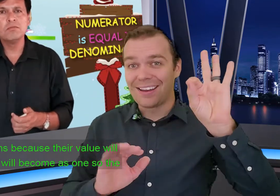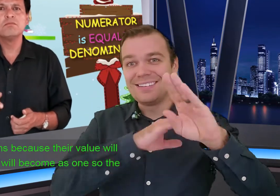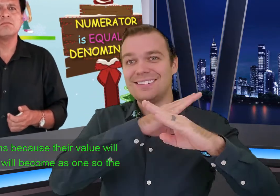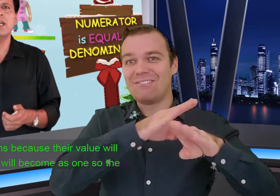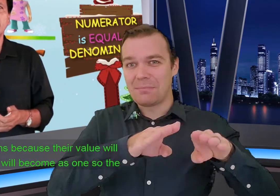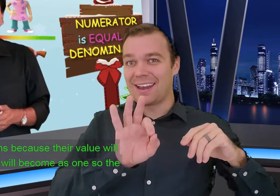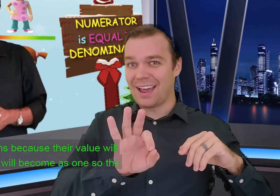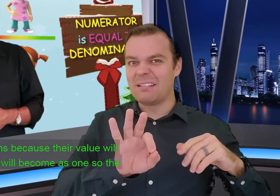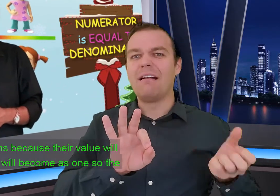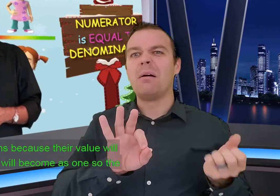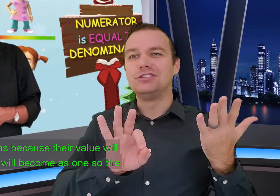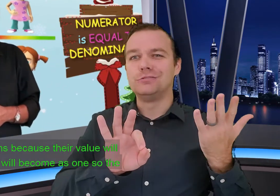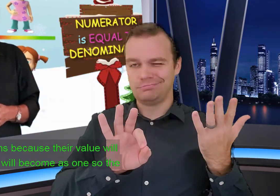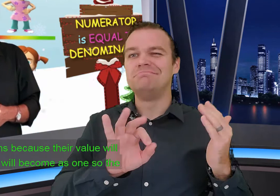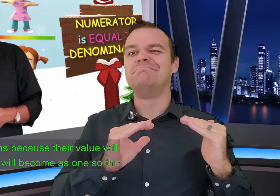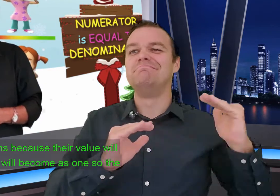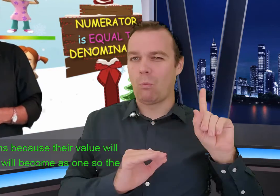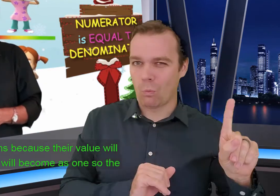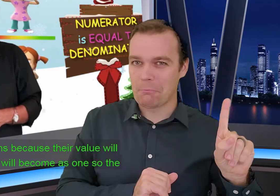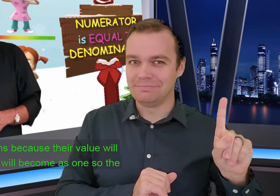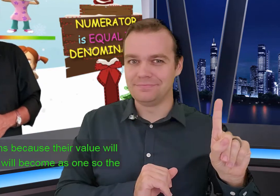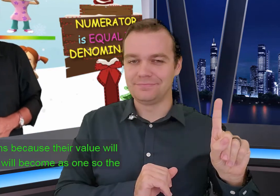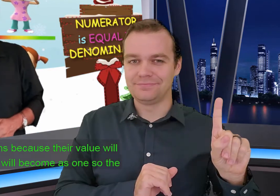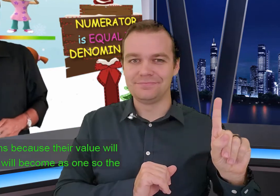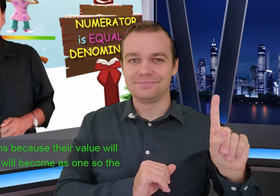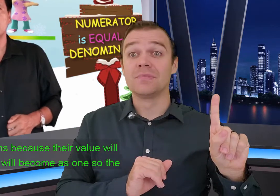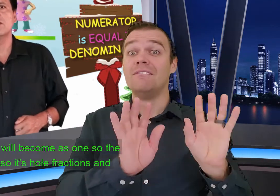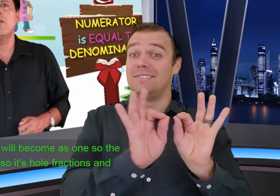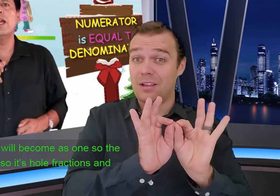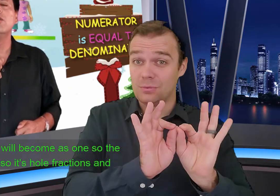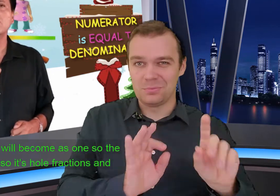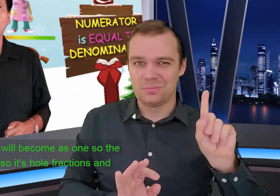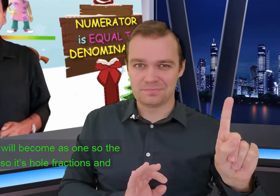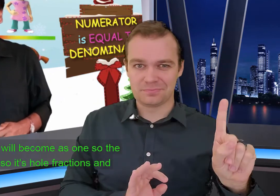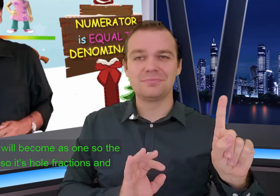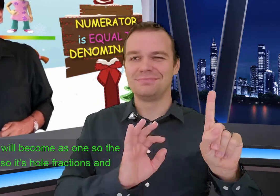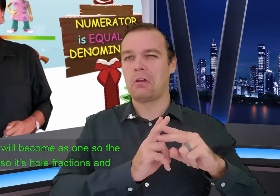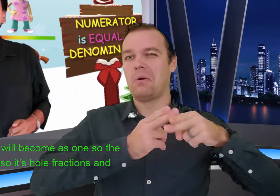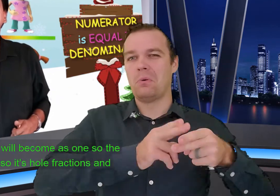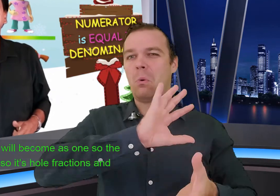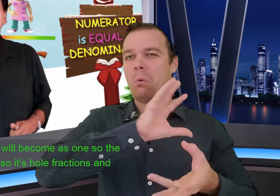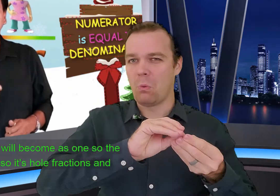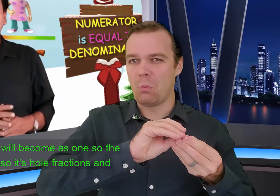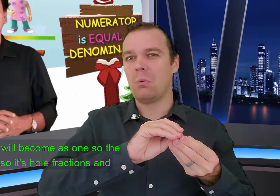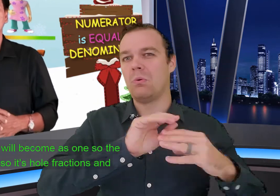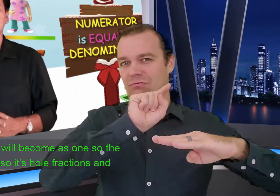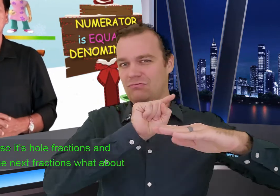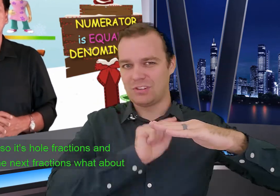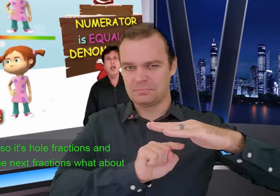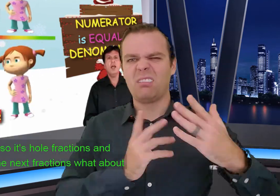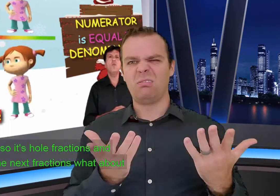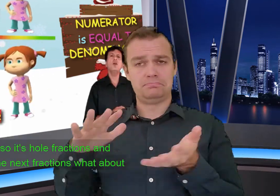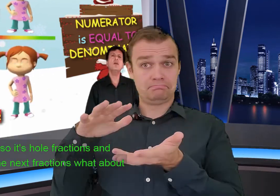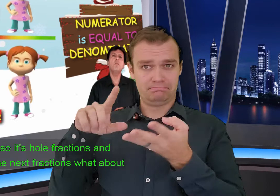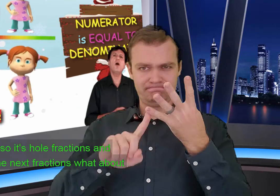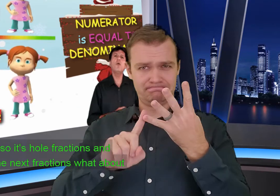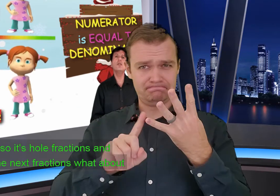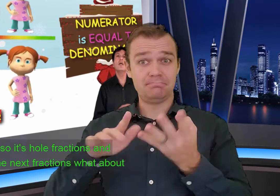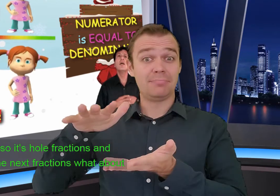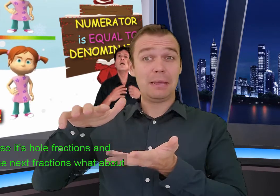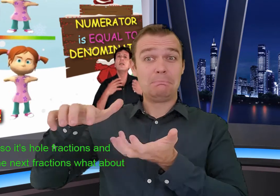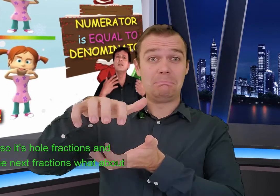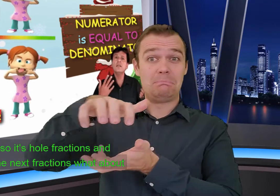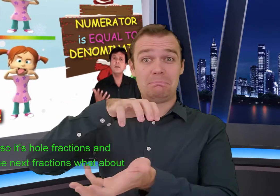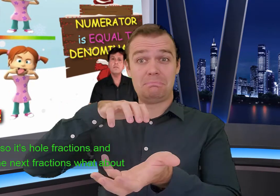to 9 divided by 9 will become as 1. So the value is 1. So it's whole fractions. And what